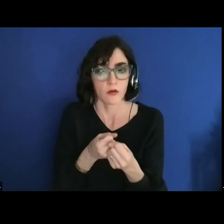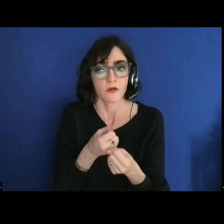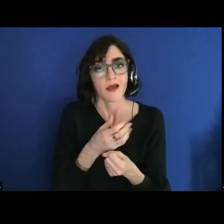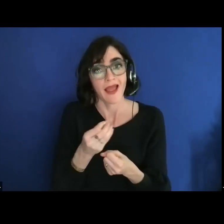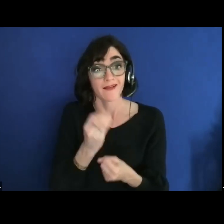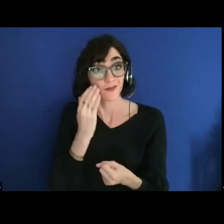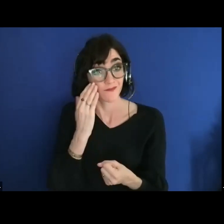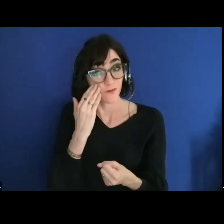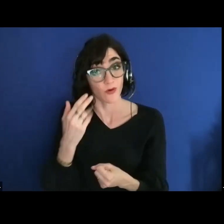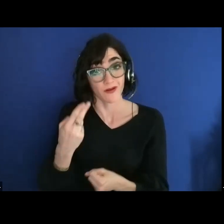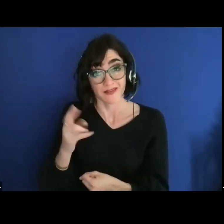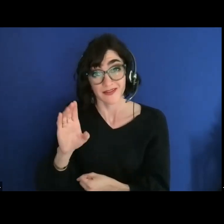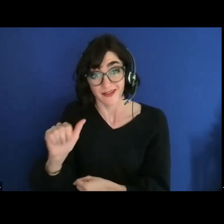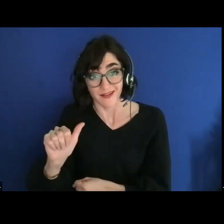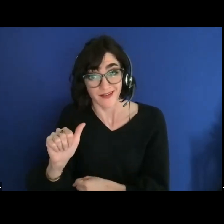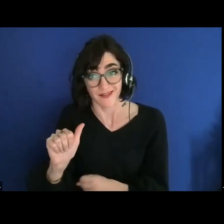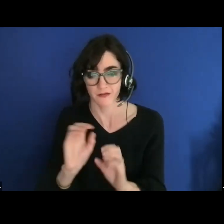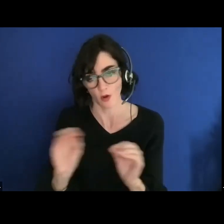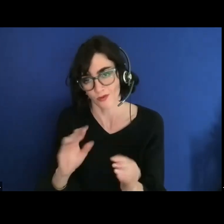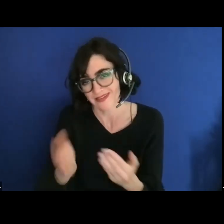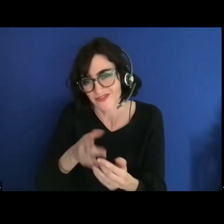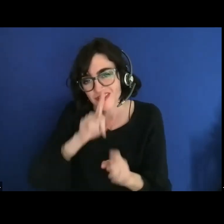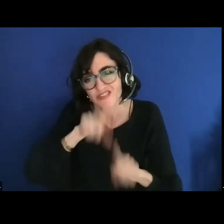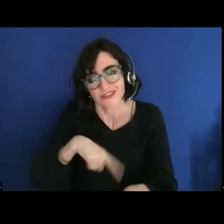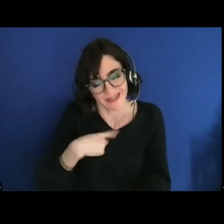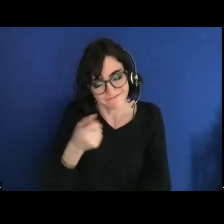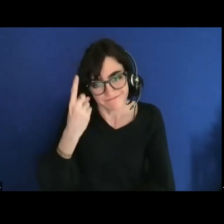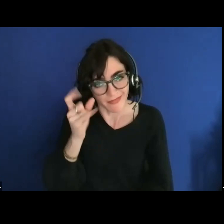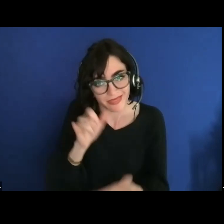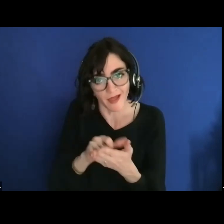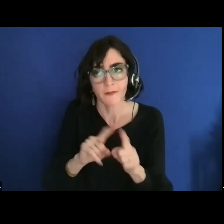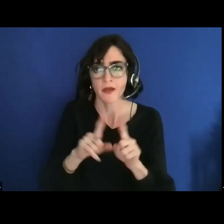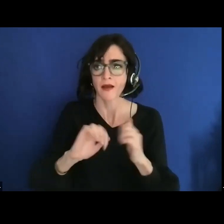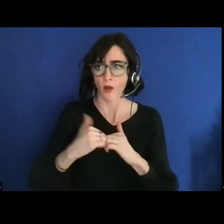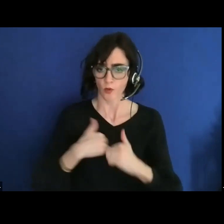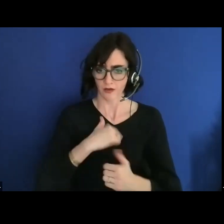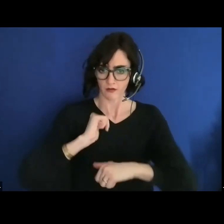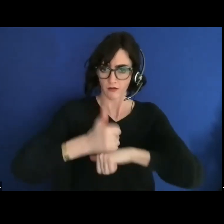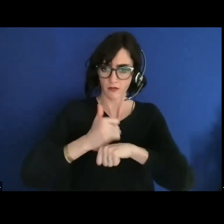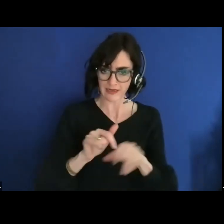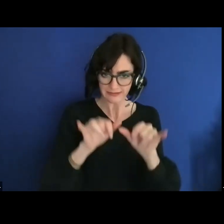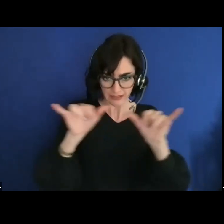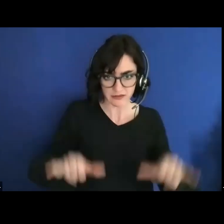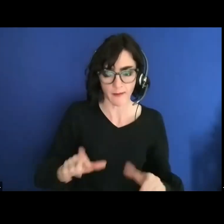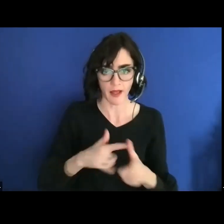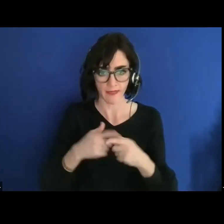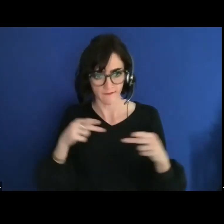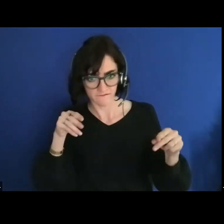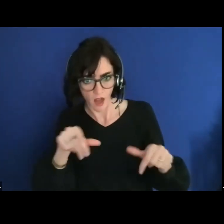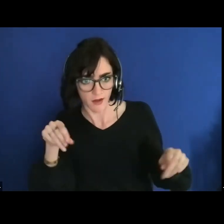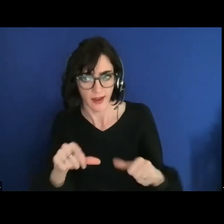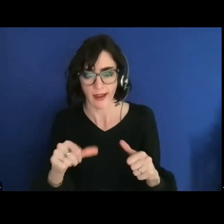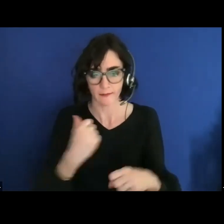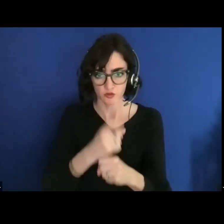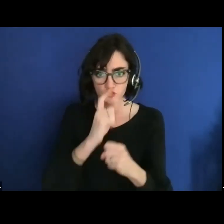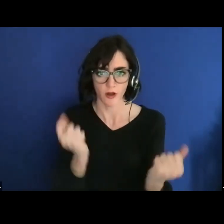easy answers. I get that, but you know, how do we create that system and then figure out how to fund it and braid all those things? So I think